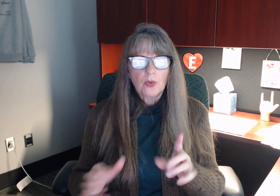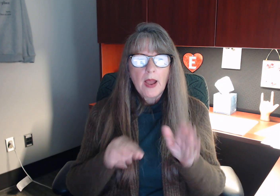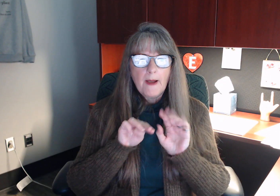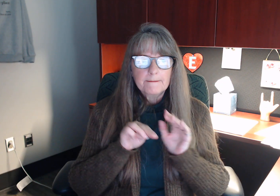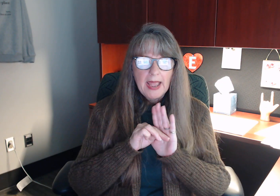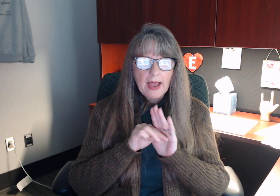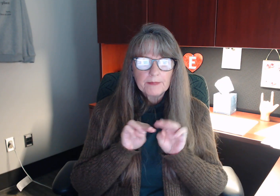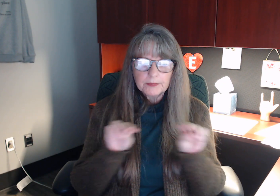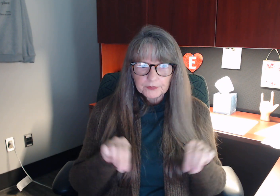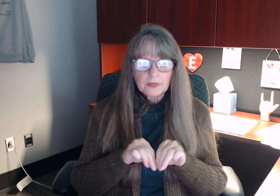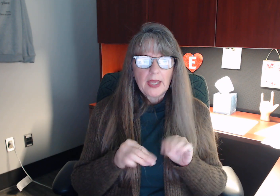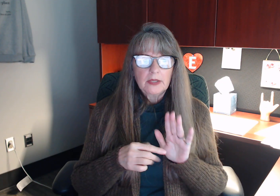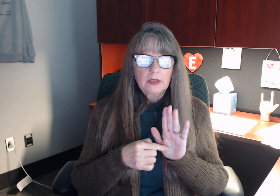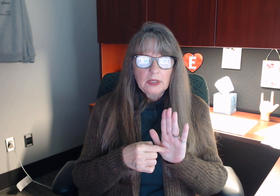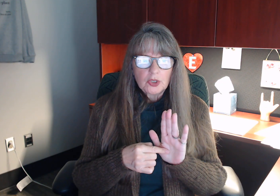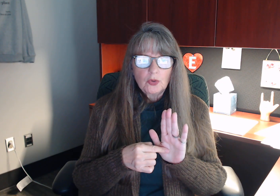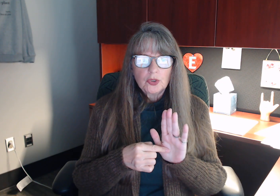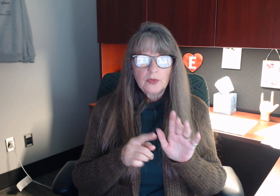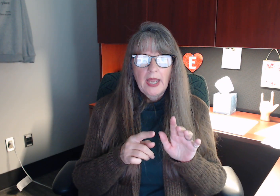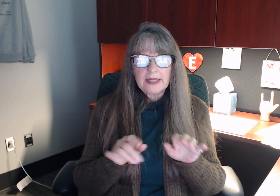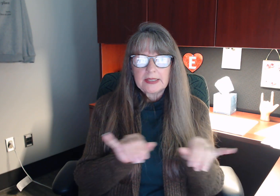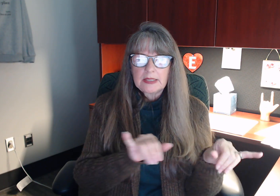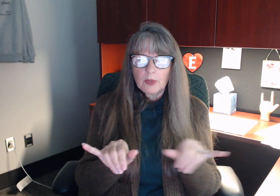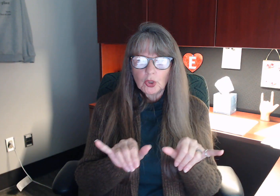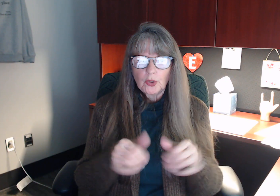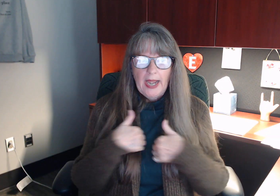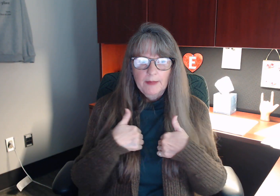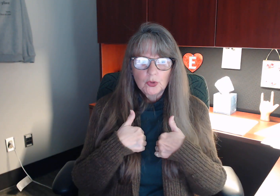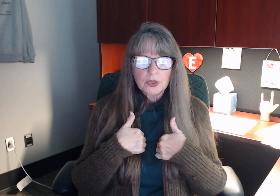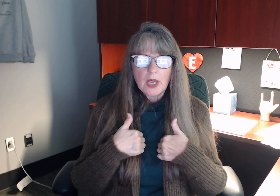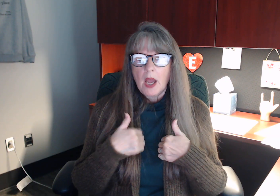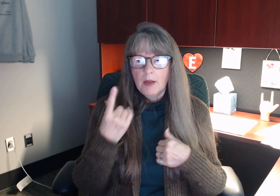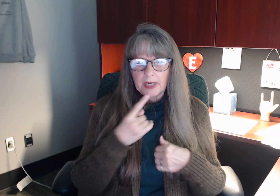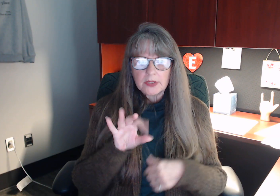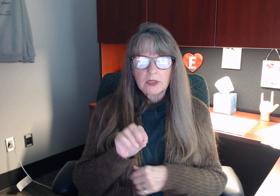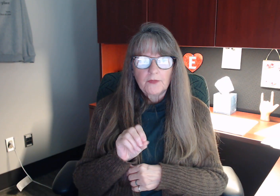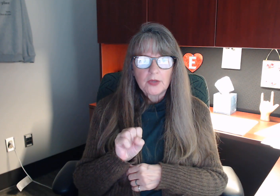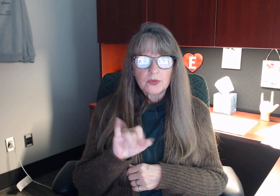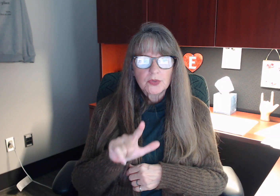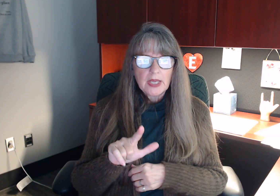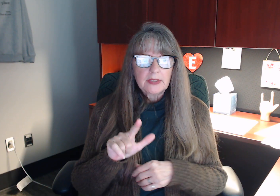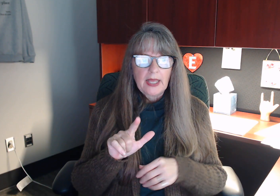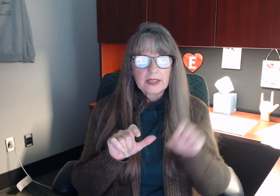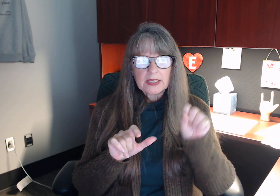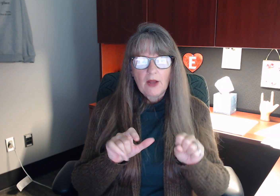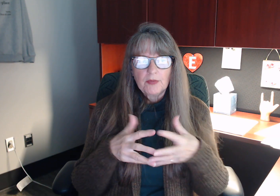a map that it shows you that has similar animals because of the fossils, like South